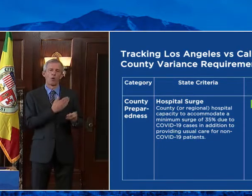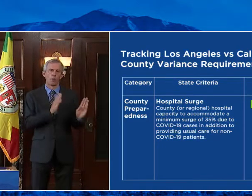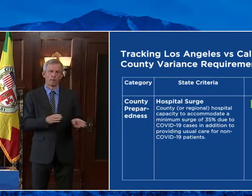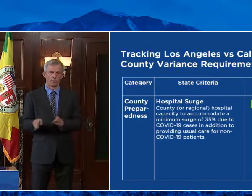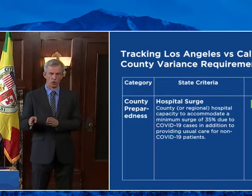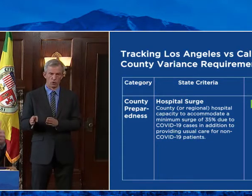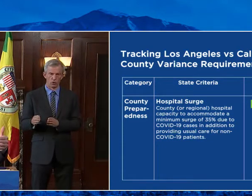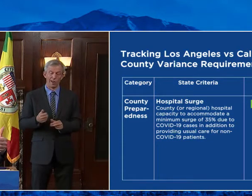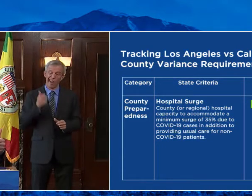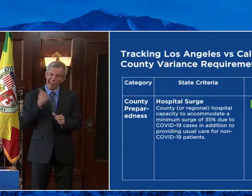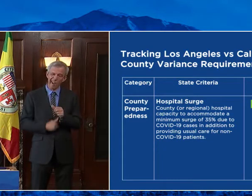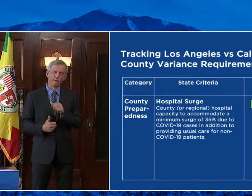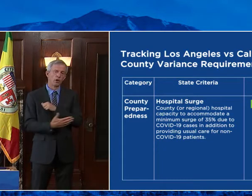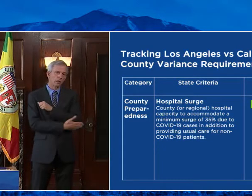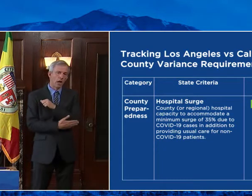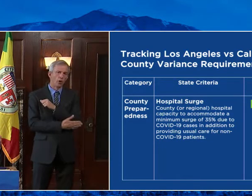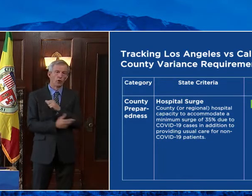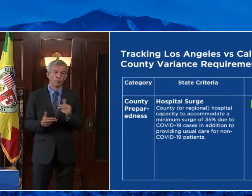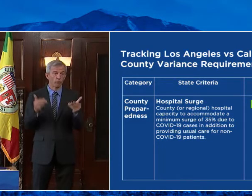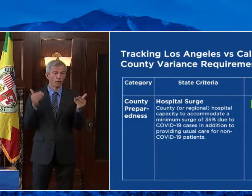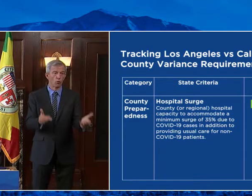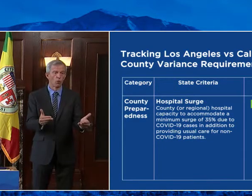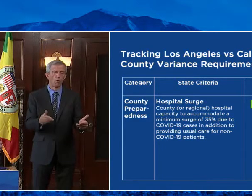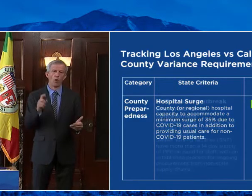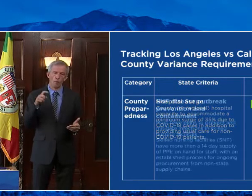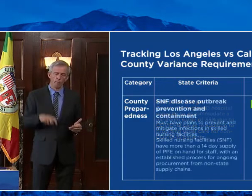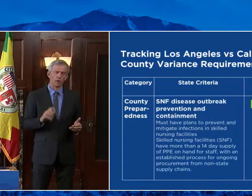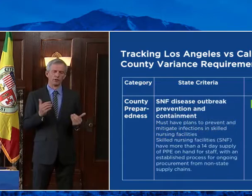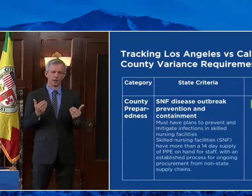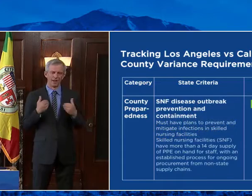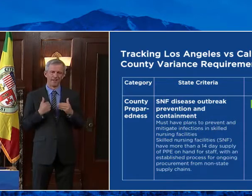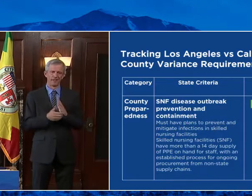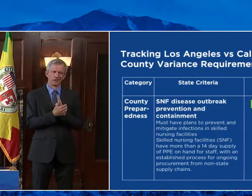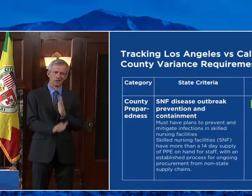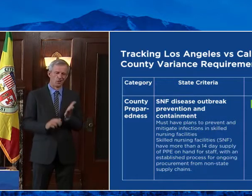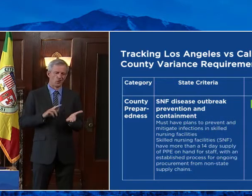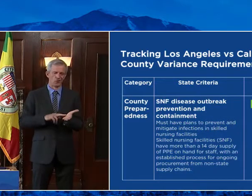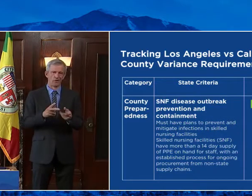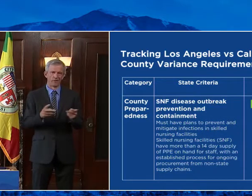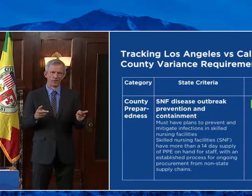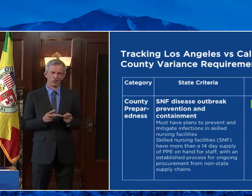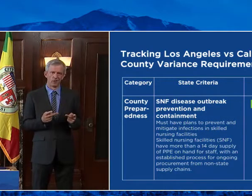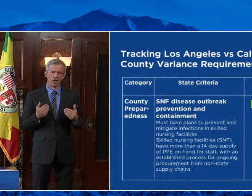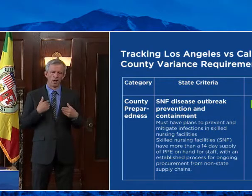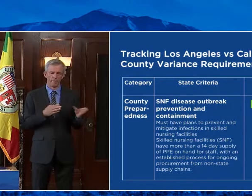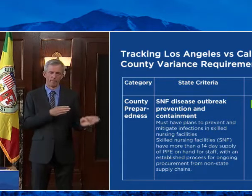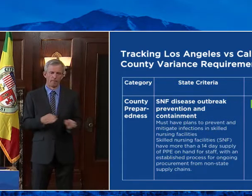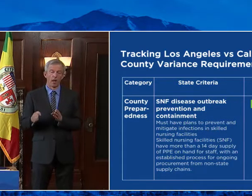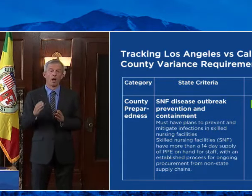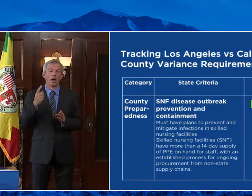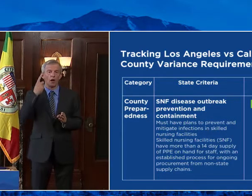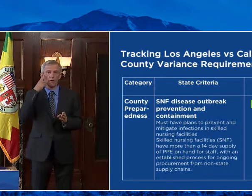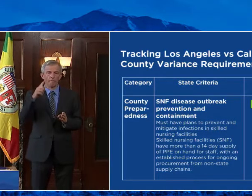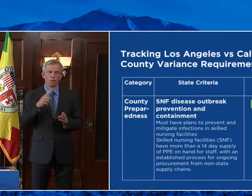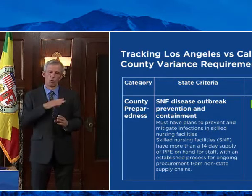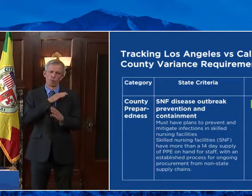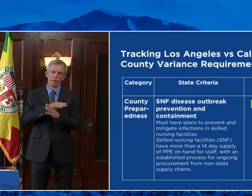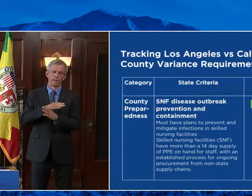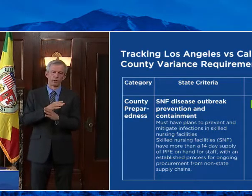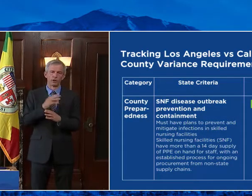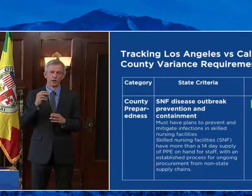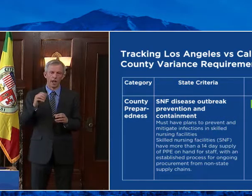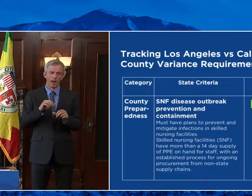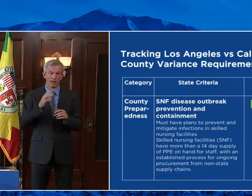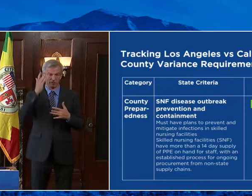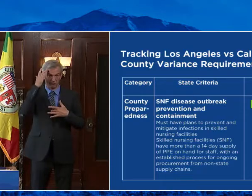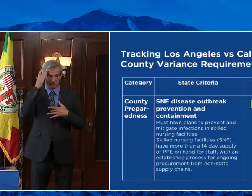county that moves forward must have our skilled nursing facilities have a plan for outbreak prevention and containment.